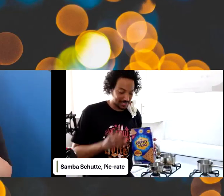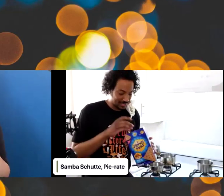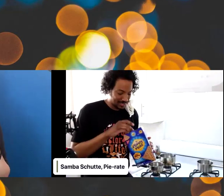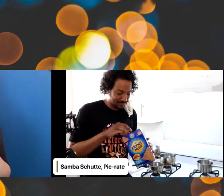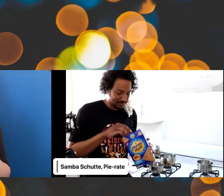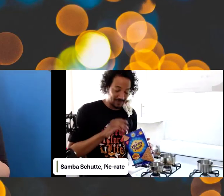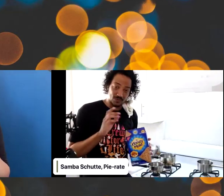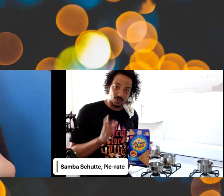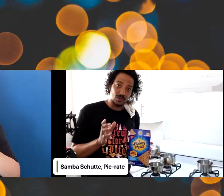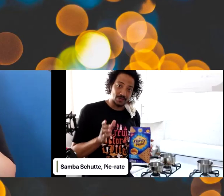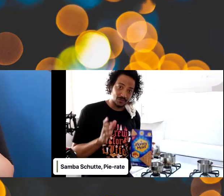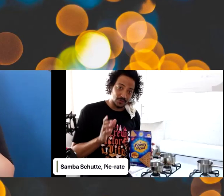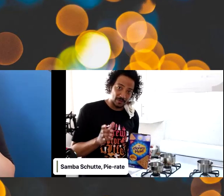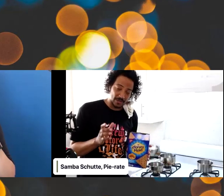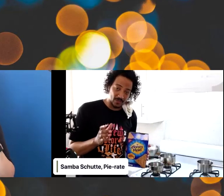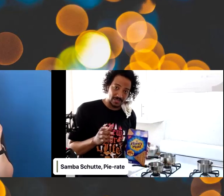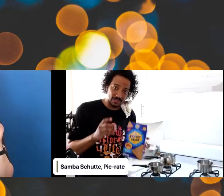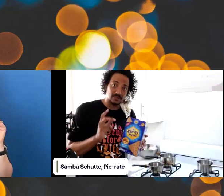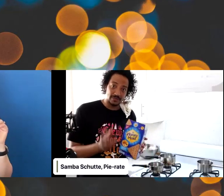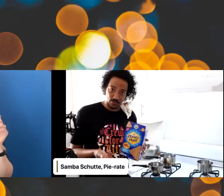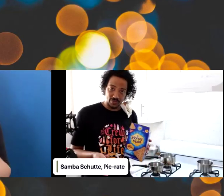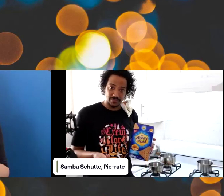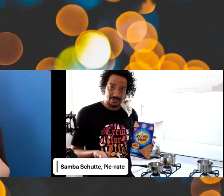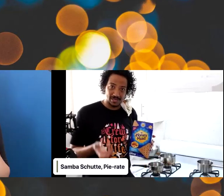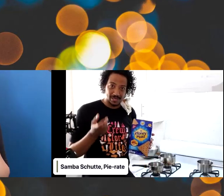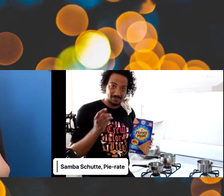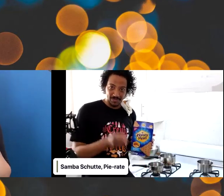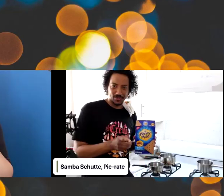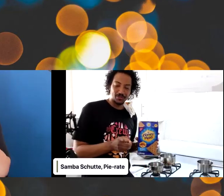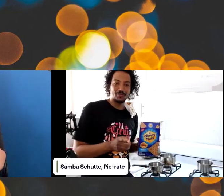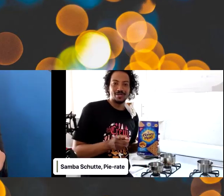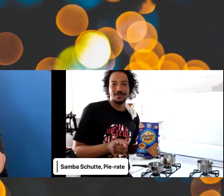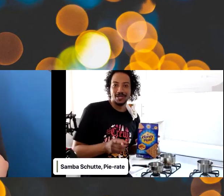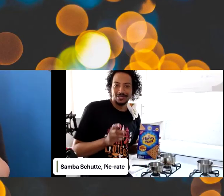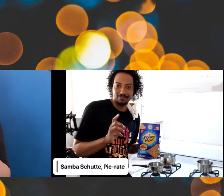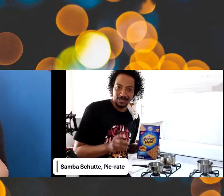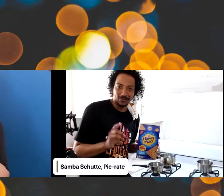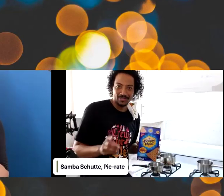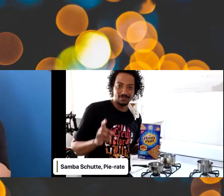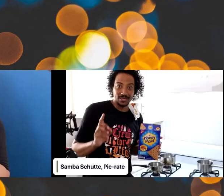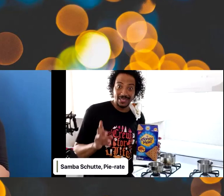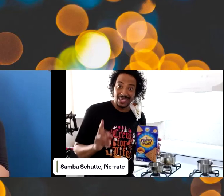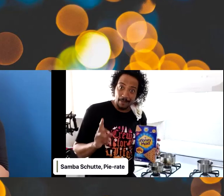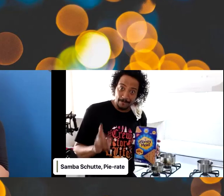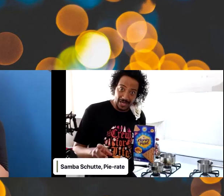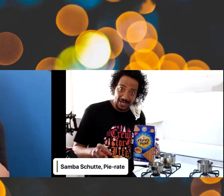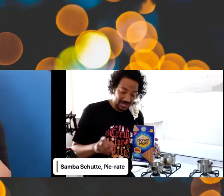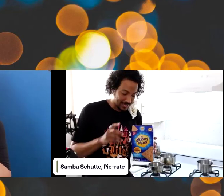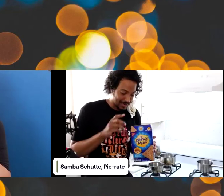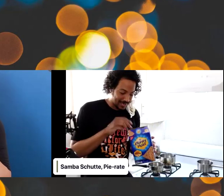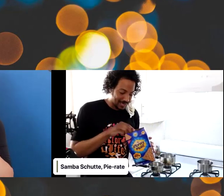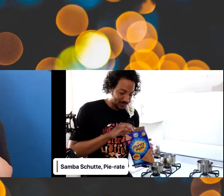one. But if you don't know how to do the graham cracker one and you need a visual reference, please go to YouTube right away, Baking with Samba, key lime